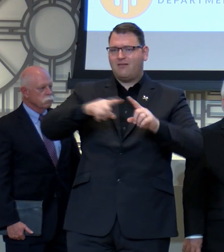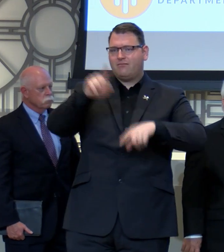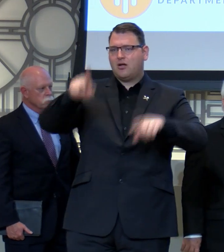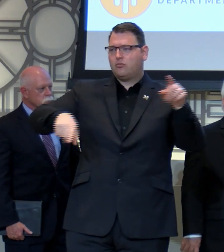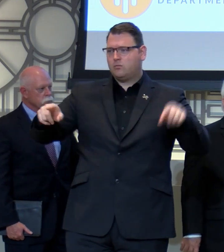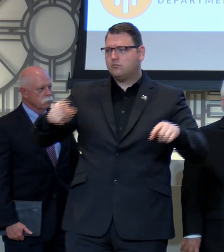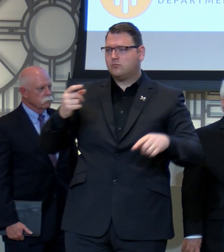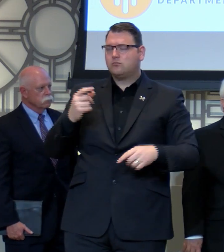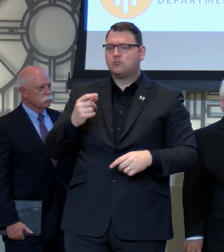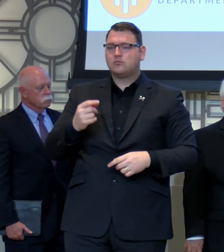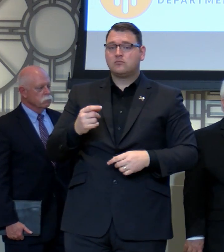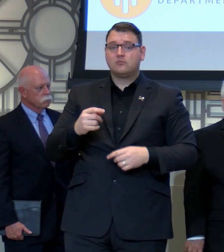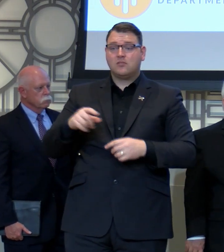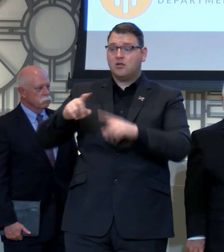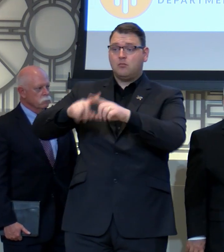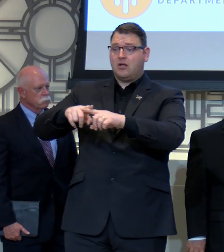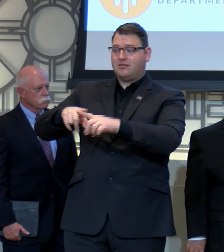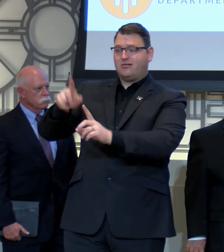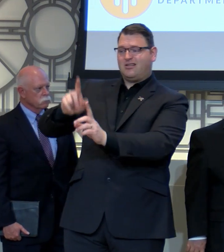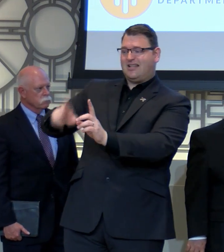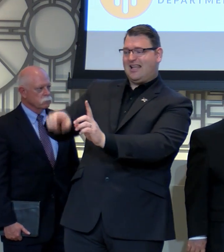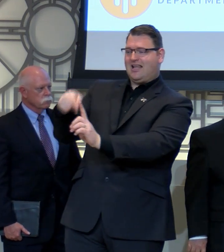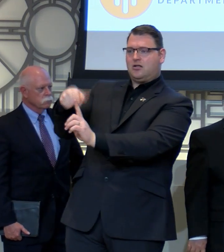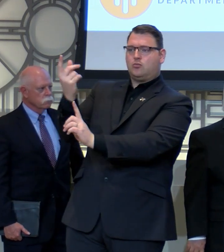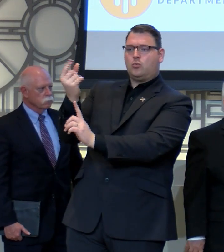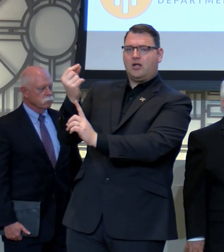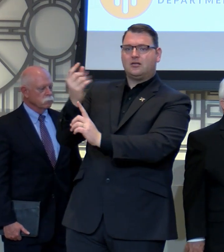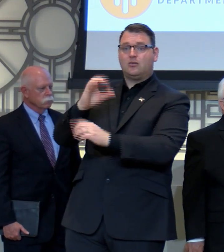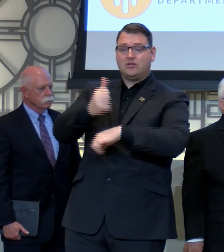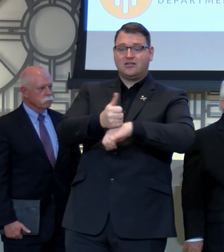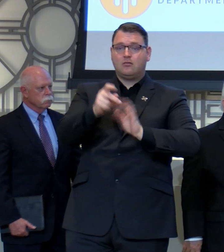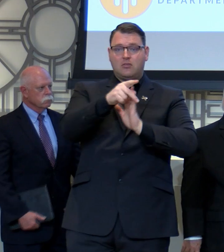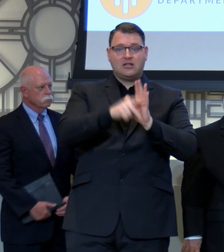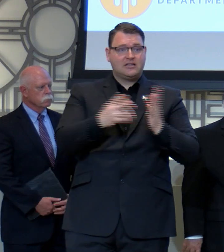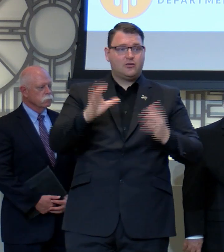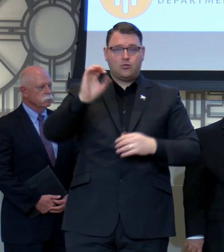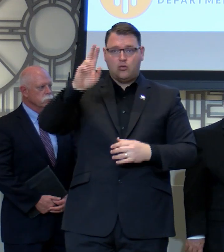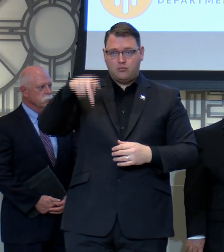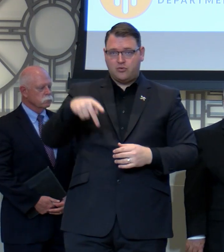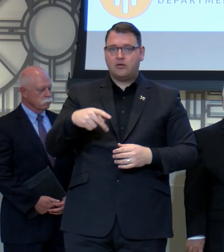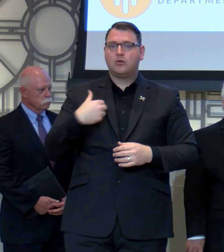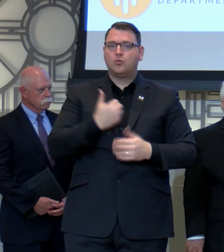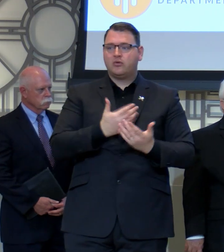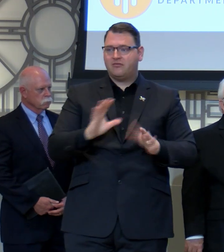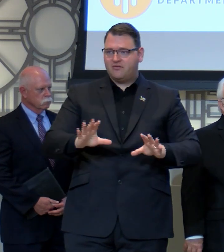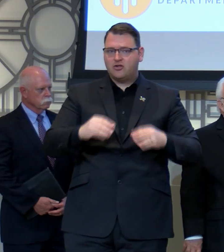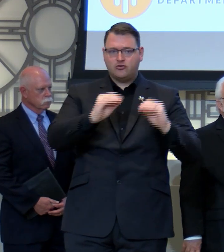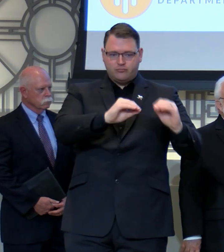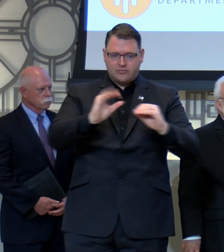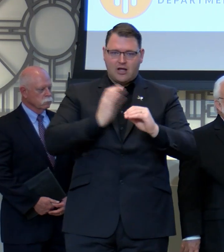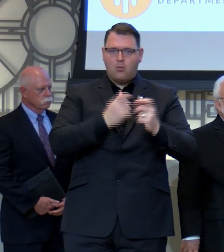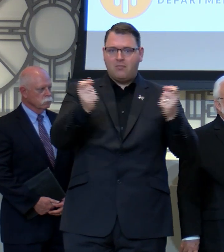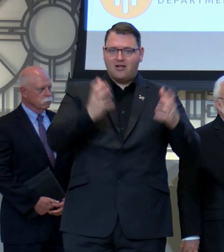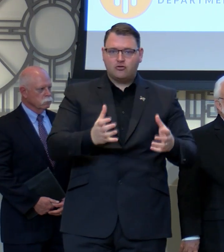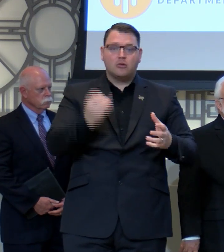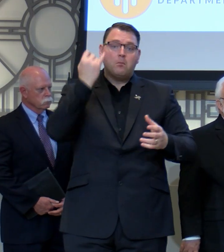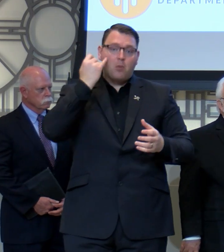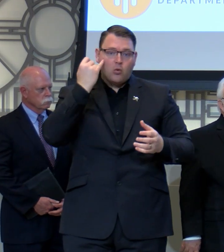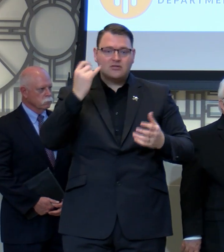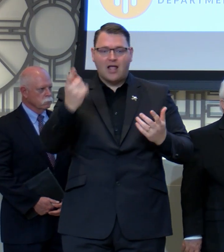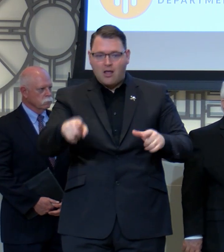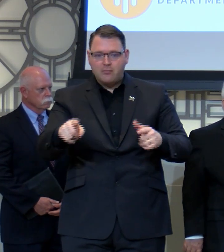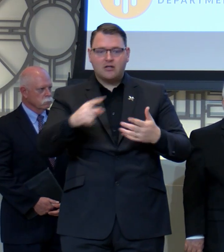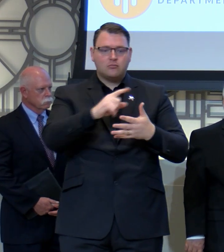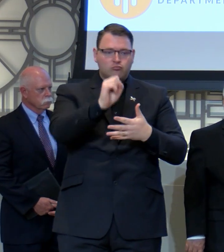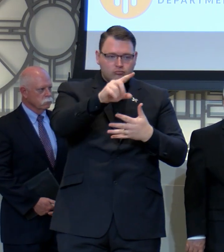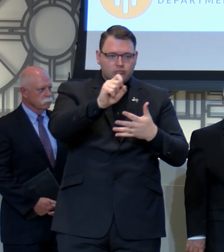We set the policy here in corporate, at our offices, and we've already educated our store managers the what-if scenarios. So it won't